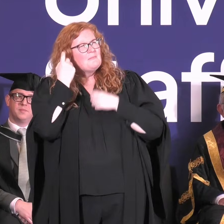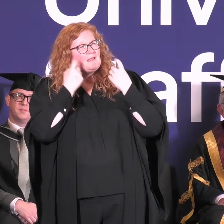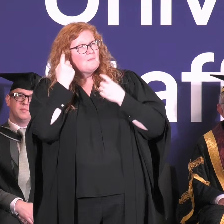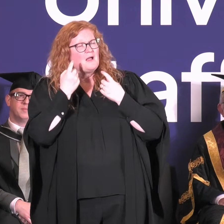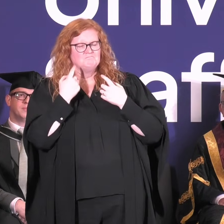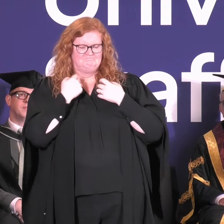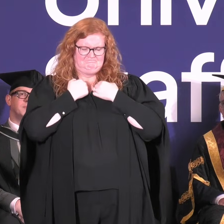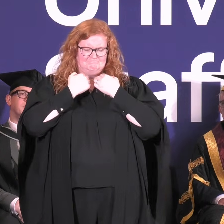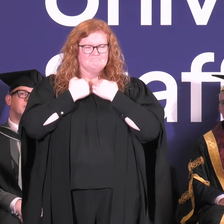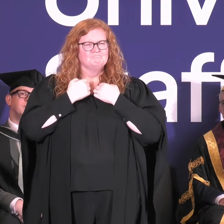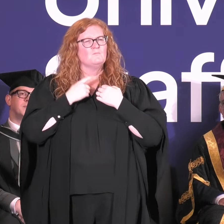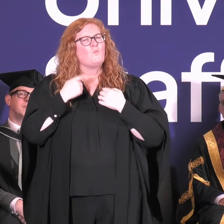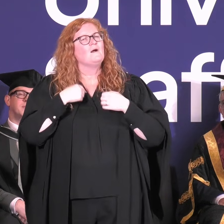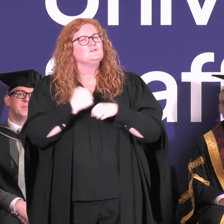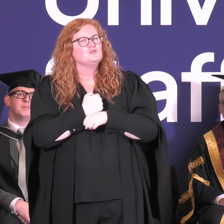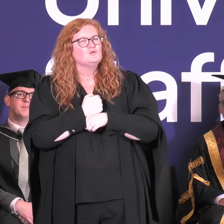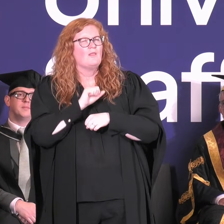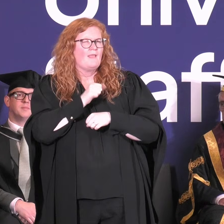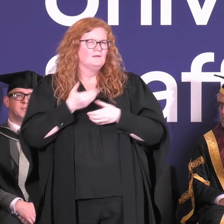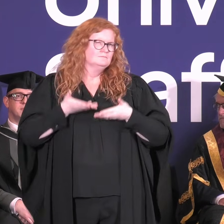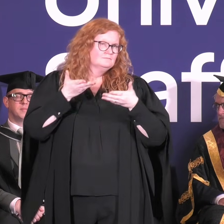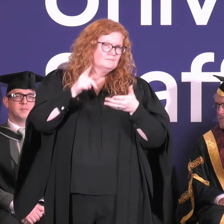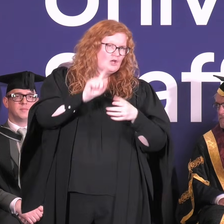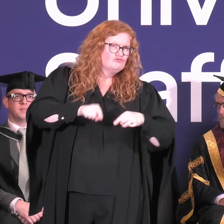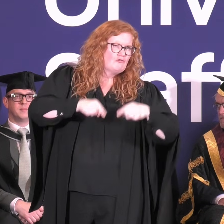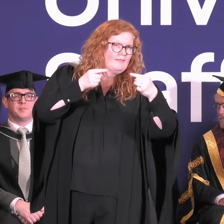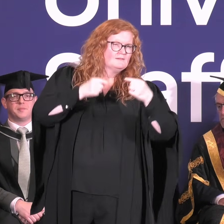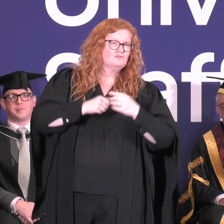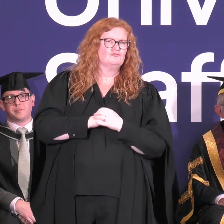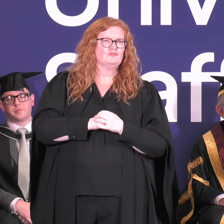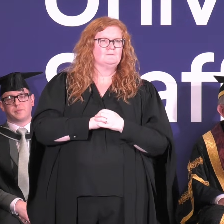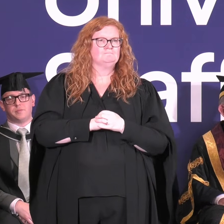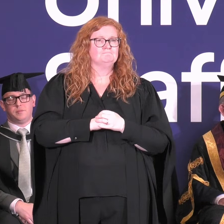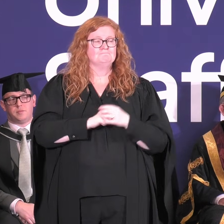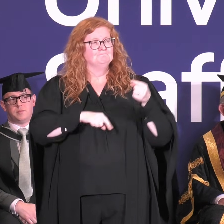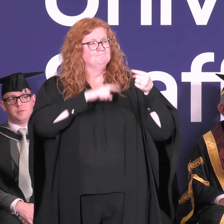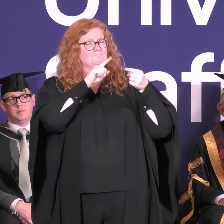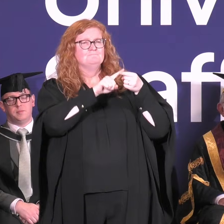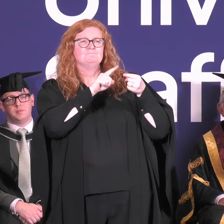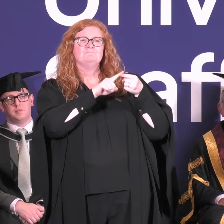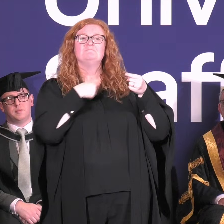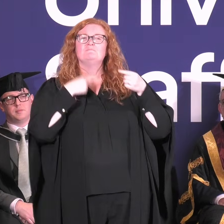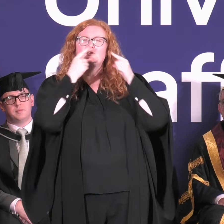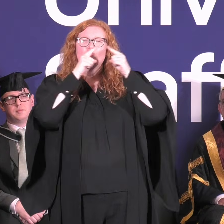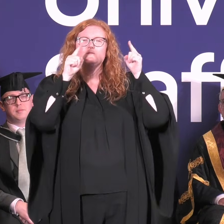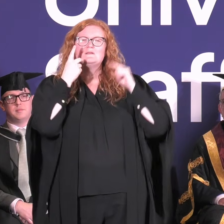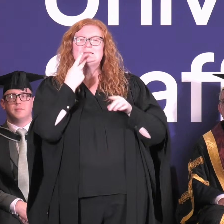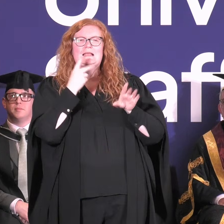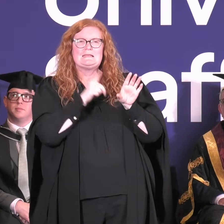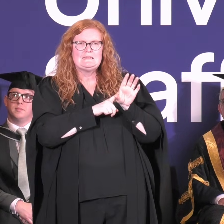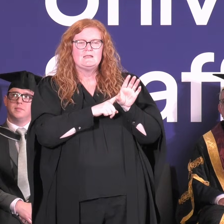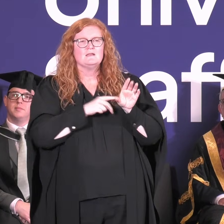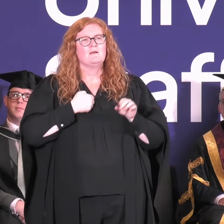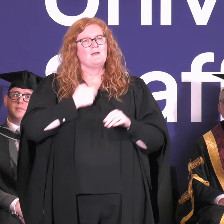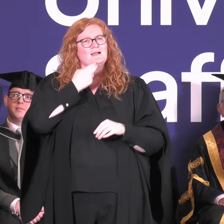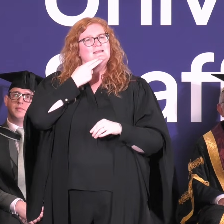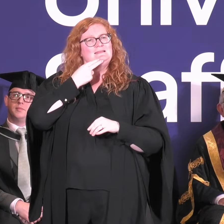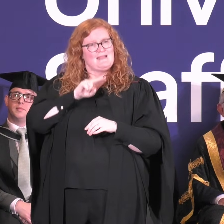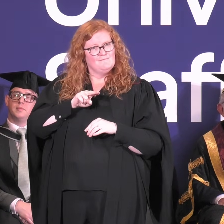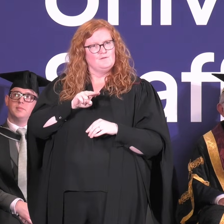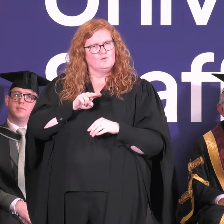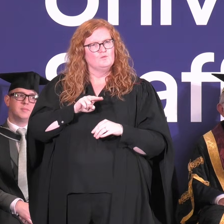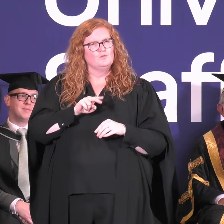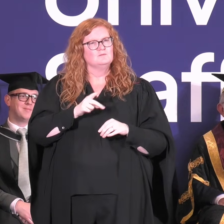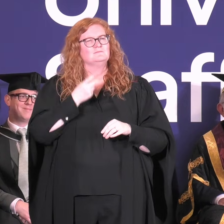then perhaps leave you with a challenge. And the first thing was when I was at university in my second year, and my nephew, Will, is here. He's in his second